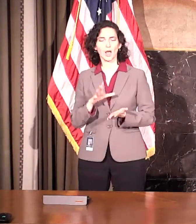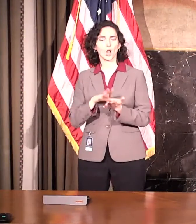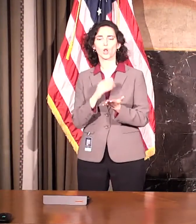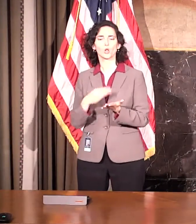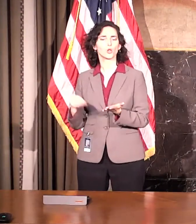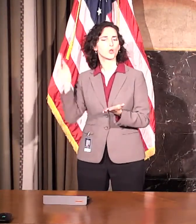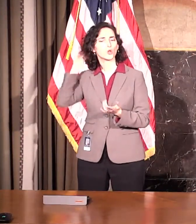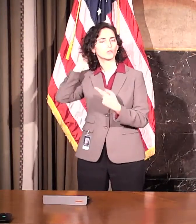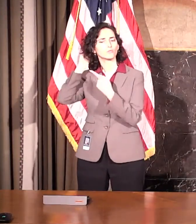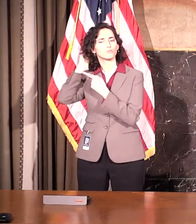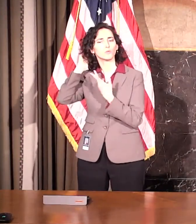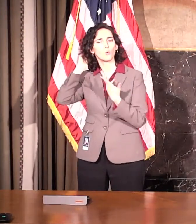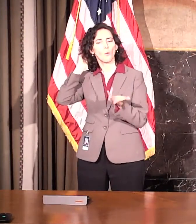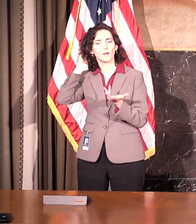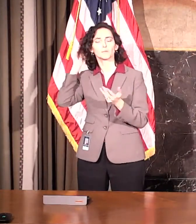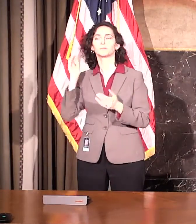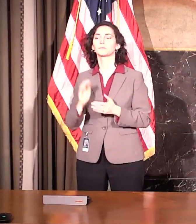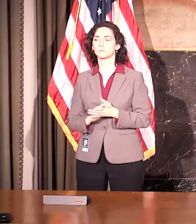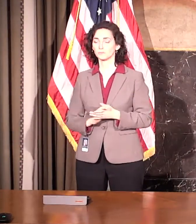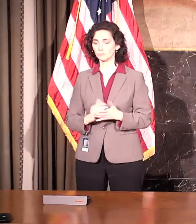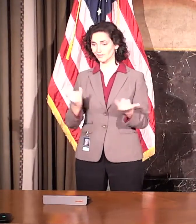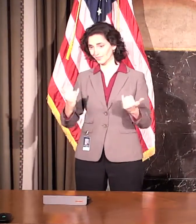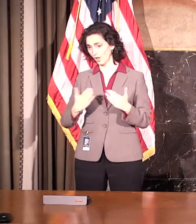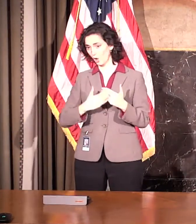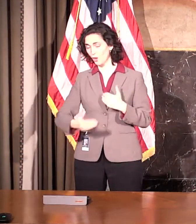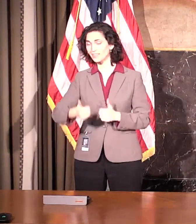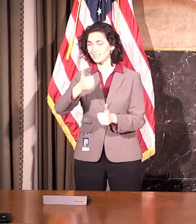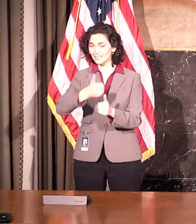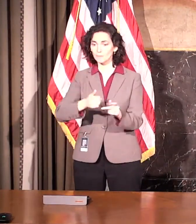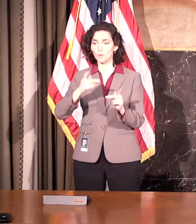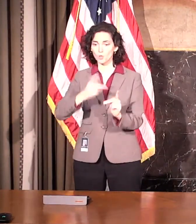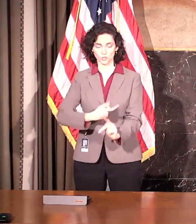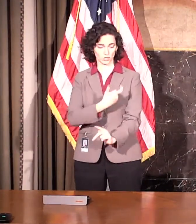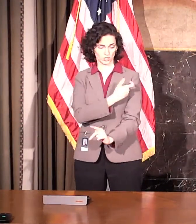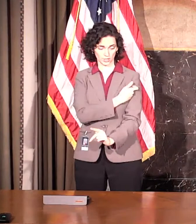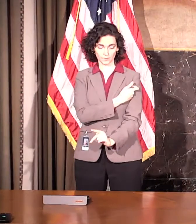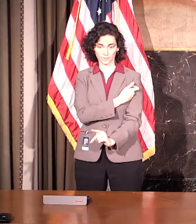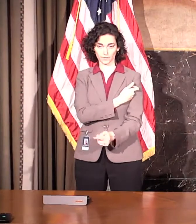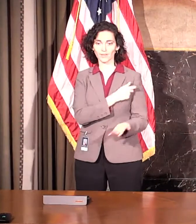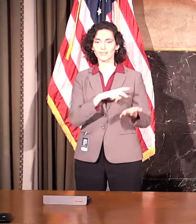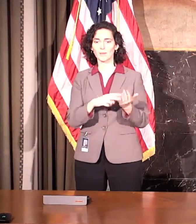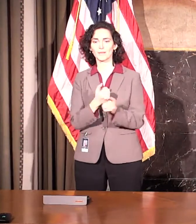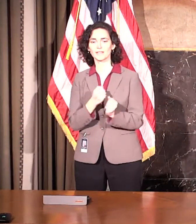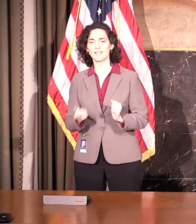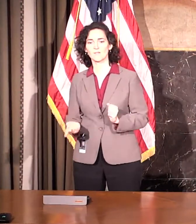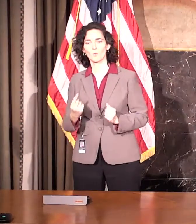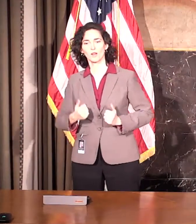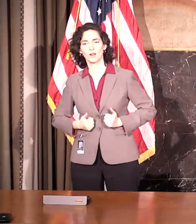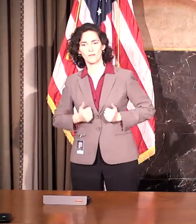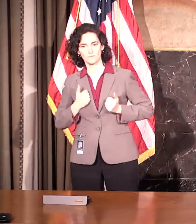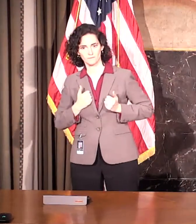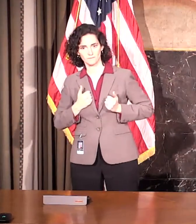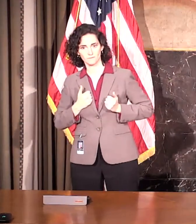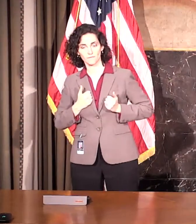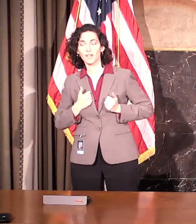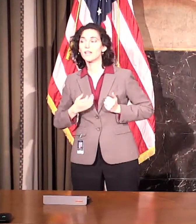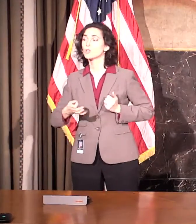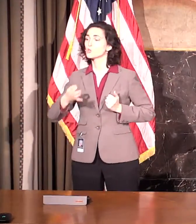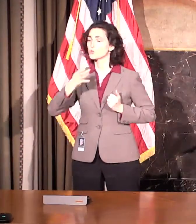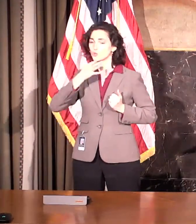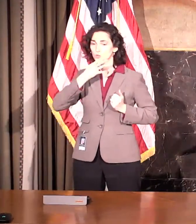every single person that gets the vaccine from here on out, that's going to be a life saved, and that's going to bring us one step closer to putting this all behind